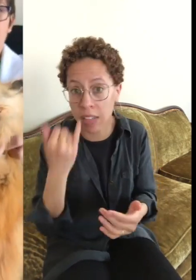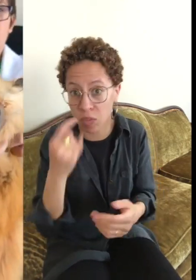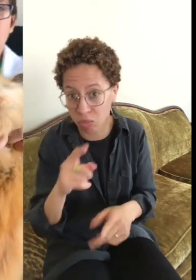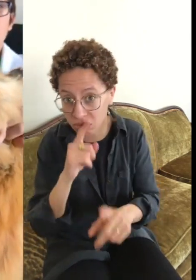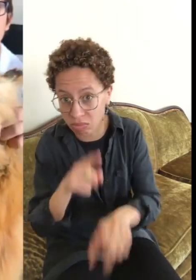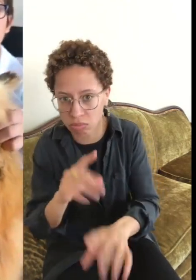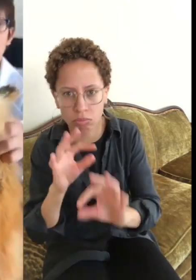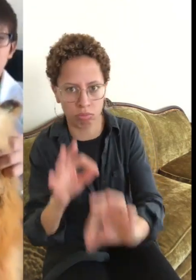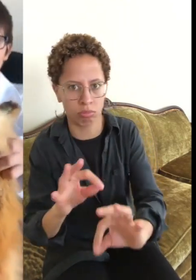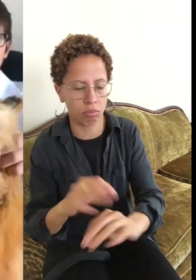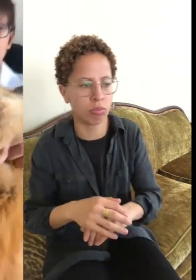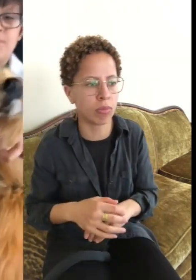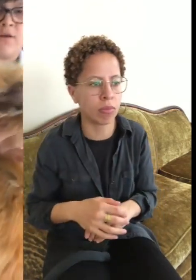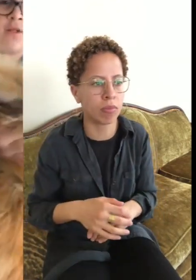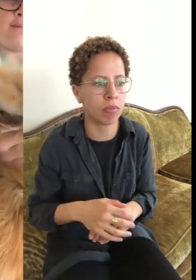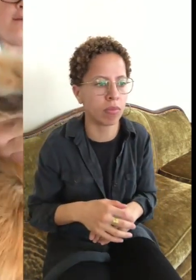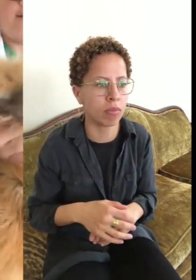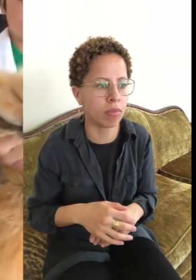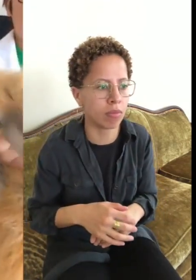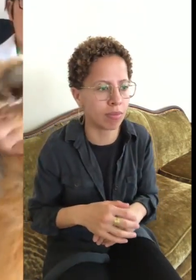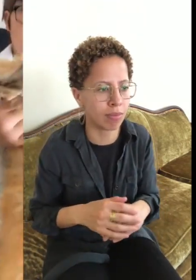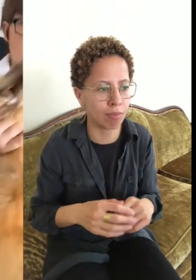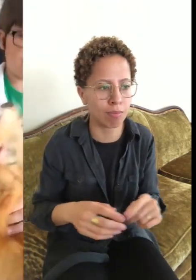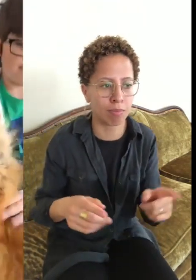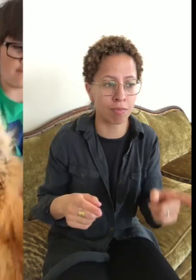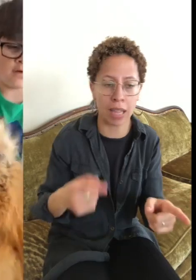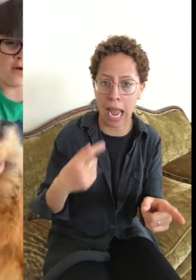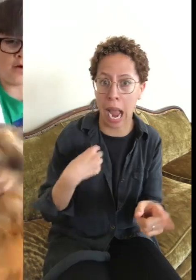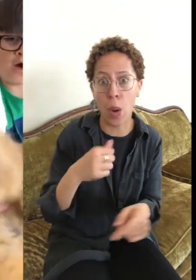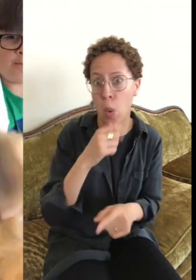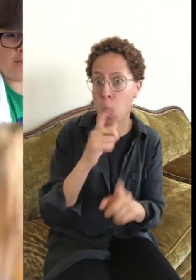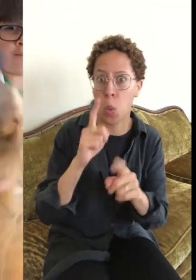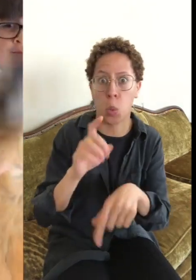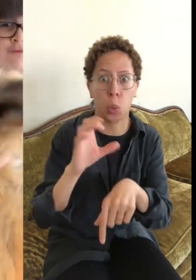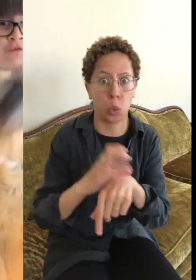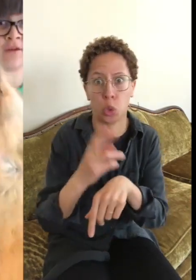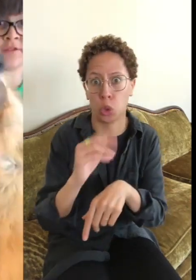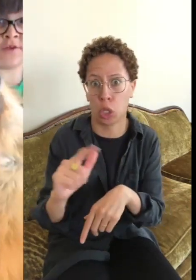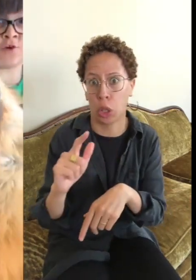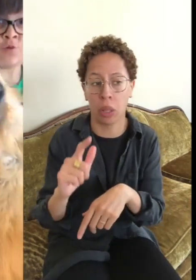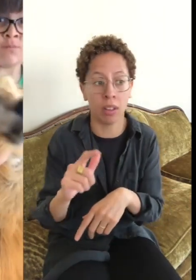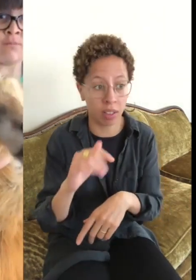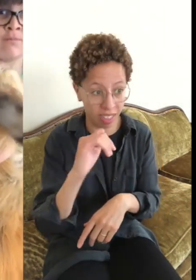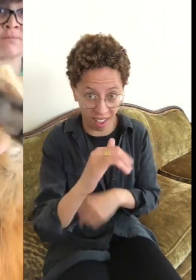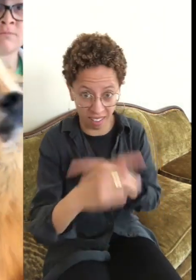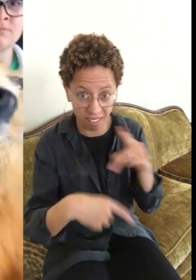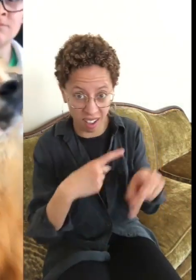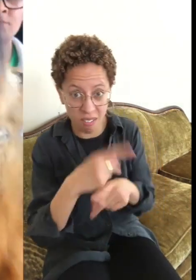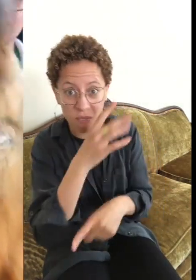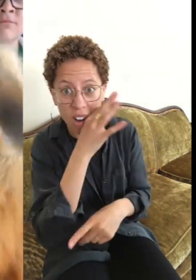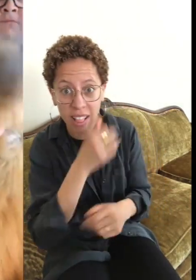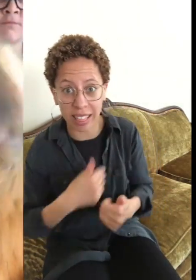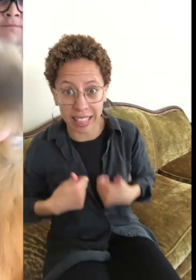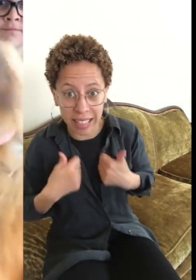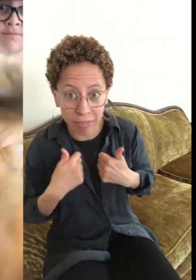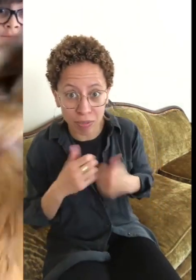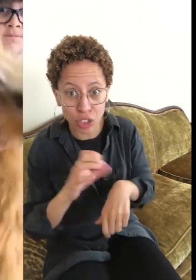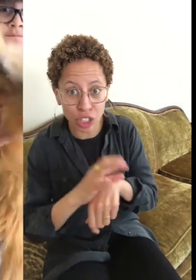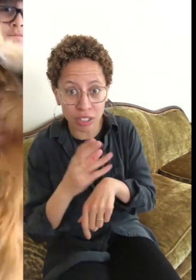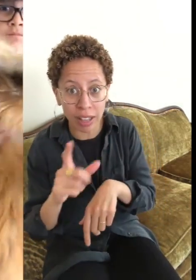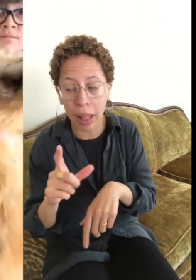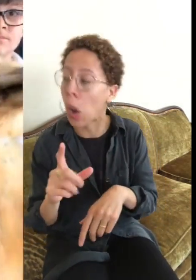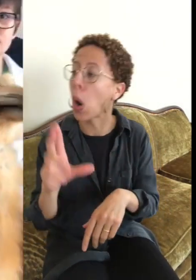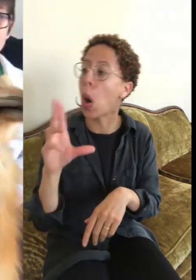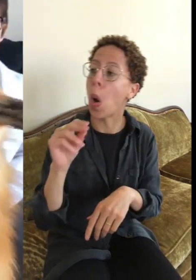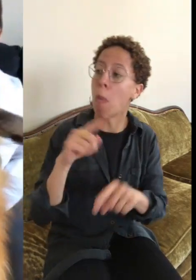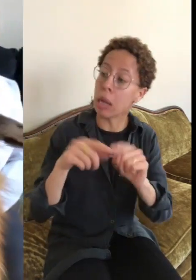live in Churchill. Well, does this type of fox live in Churchill? No, but some of my friends do. Yeah, some of the friends do. Actually, I don't know.